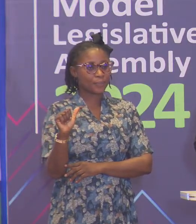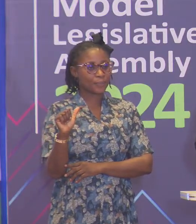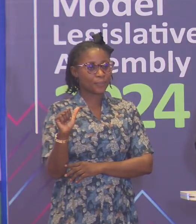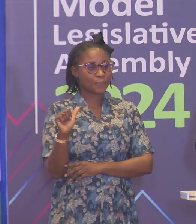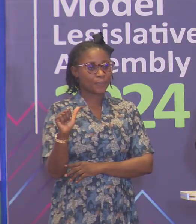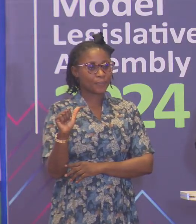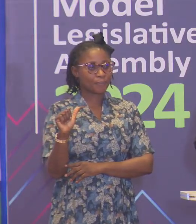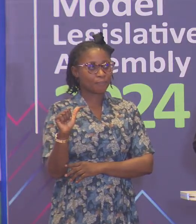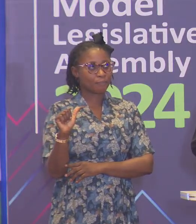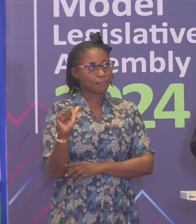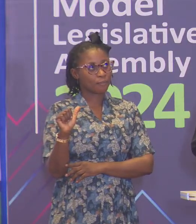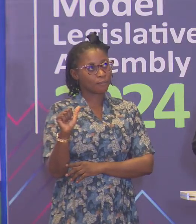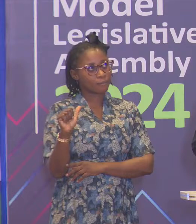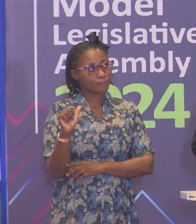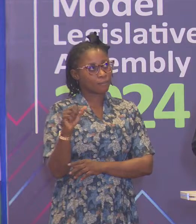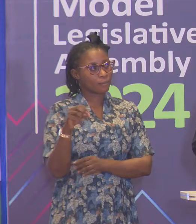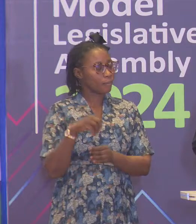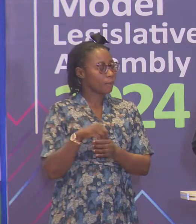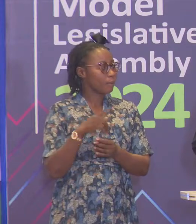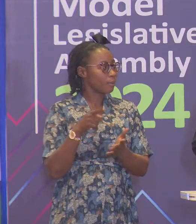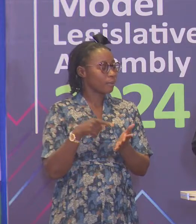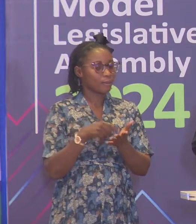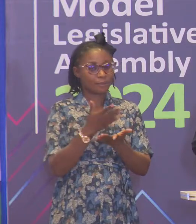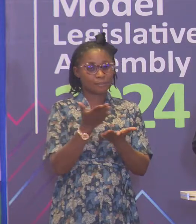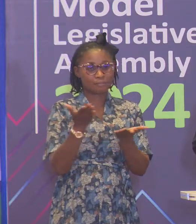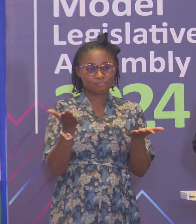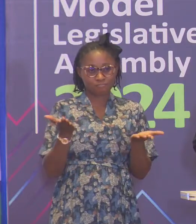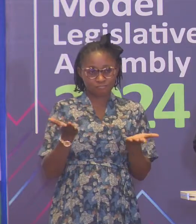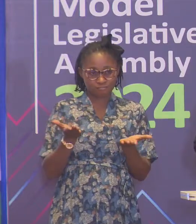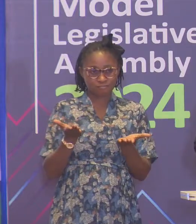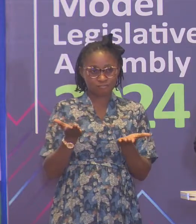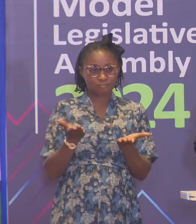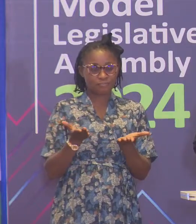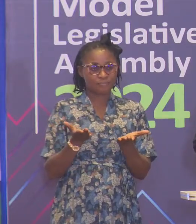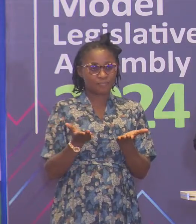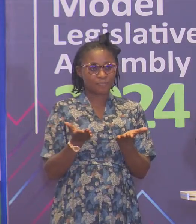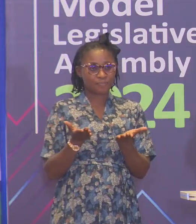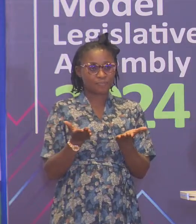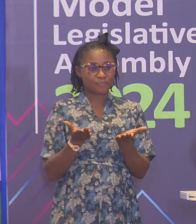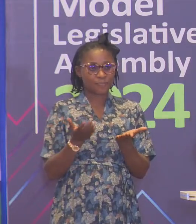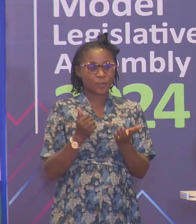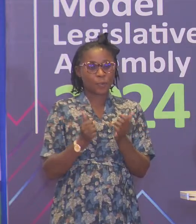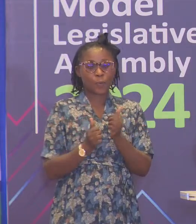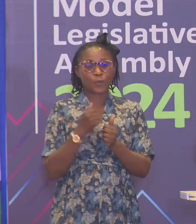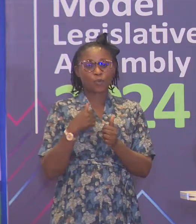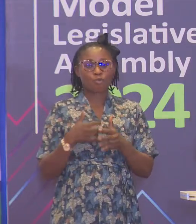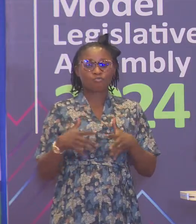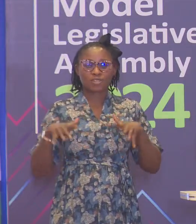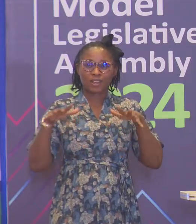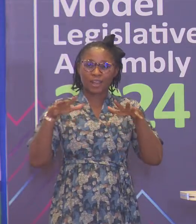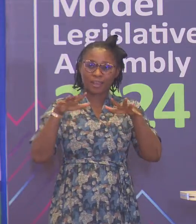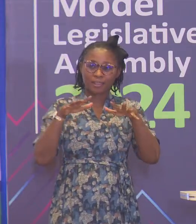visiting inductees here present, which we gather here this morning.